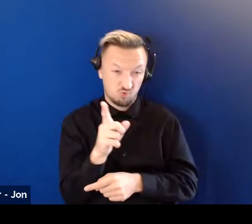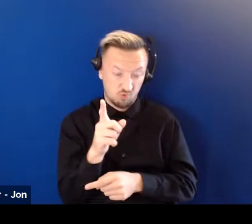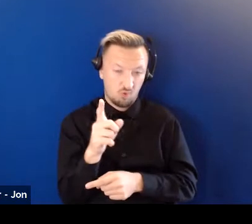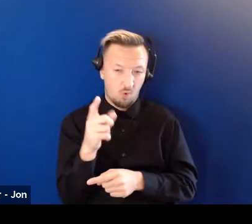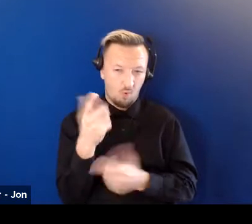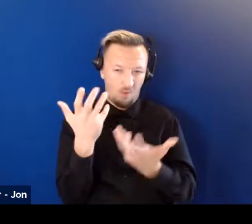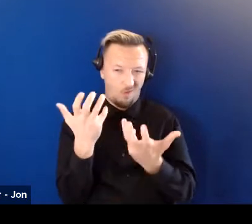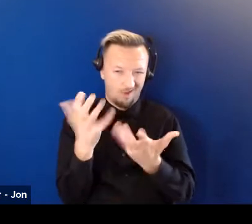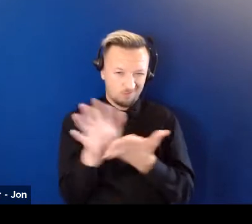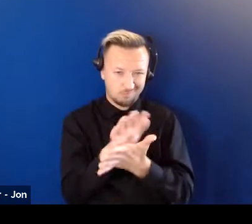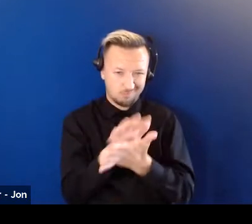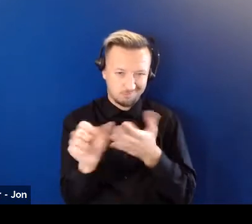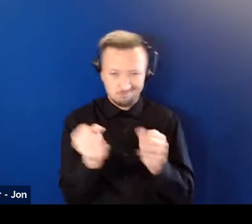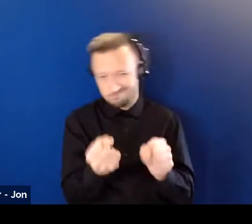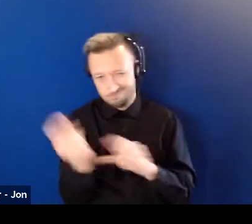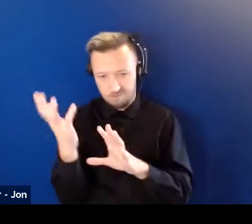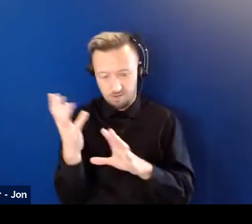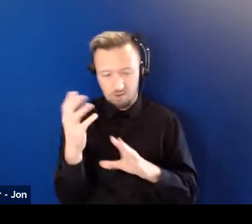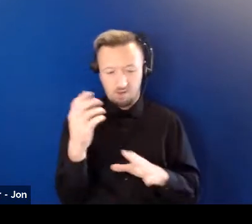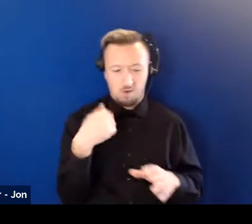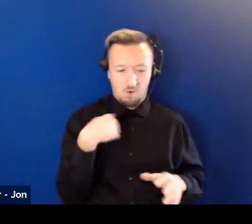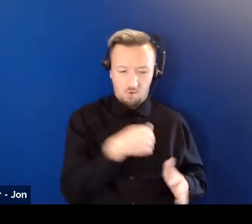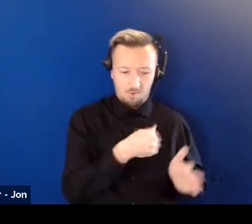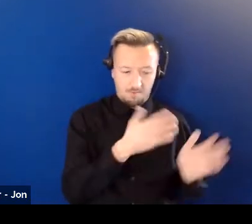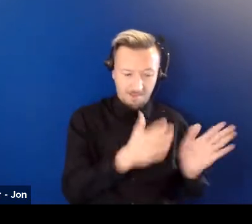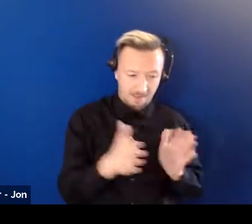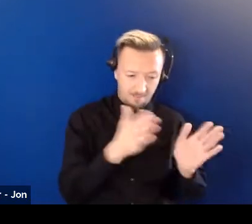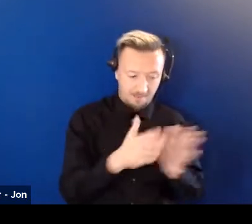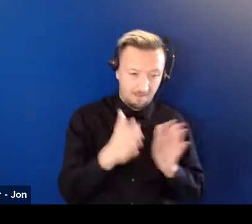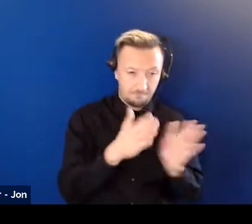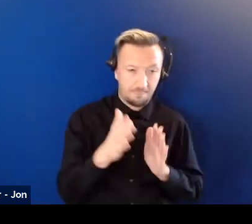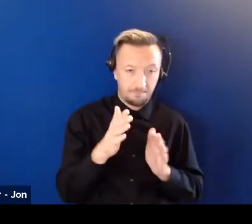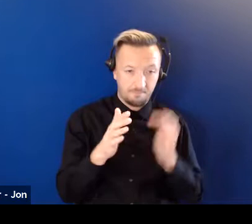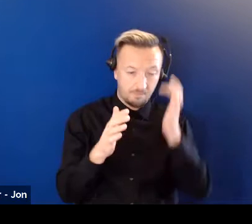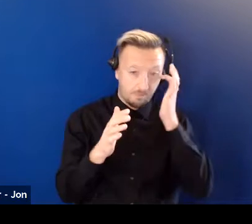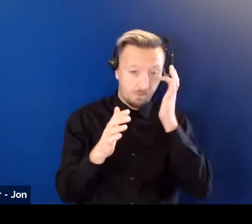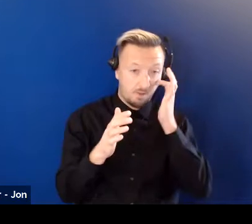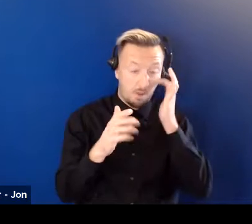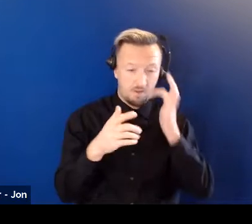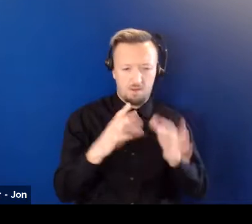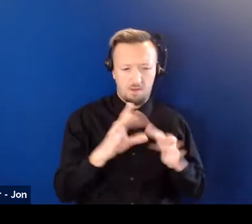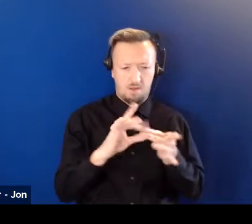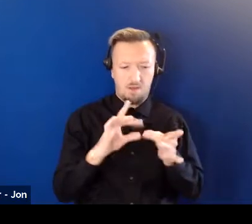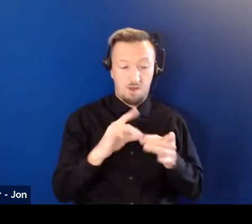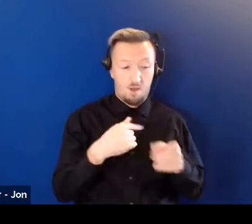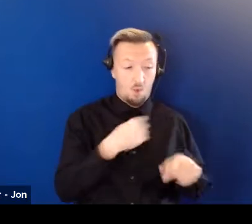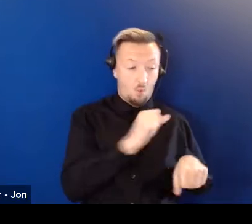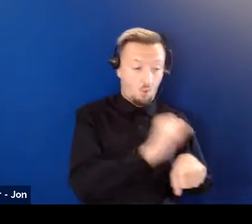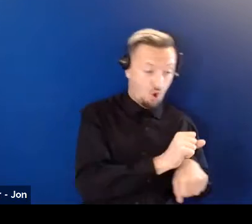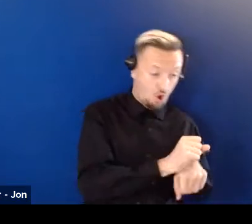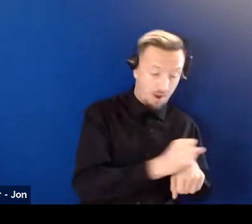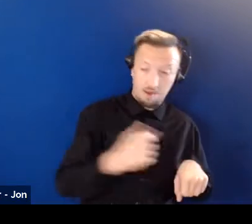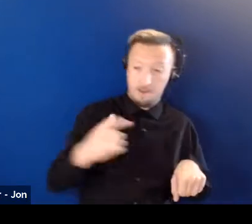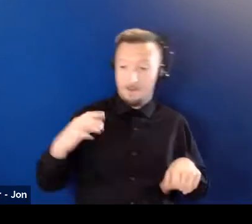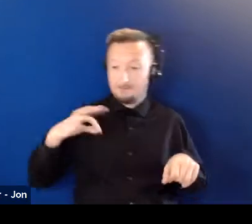planning, and we talked about that it's important that we destroy this myth that you cannot work and keep your benefits.